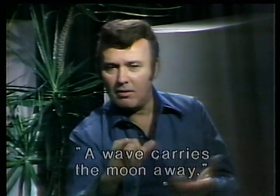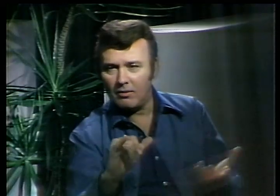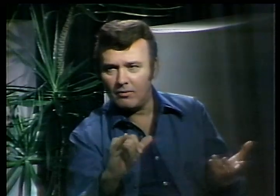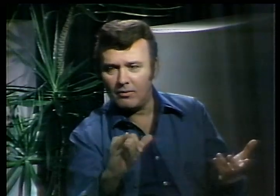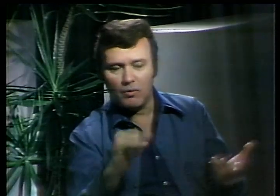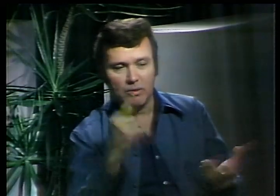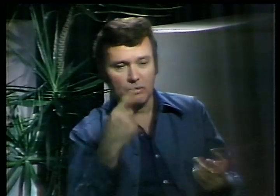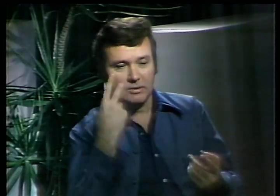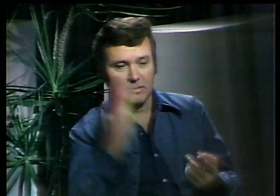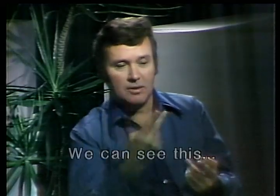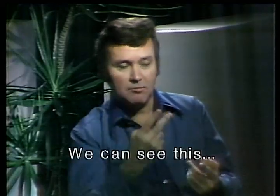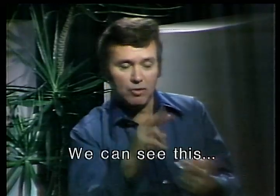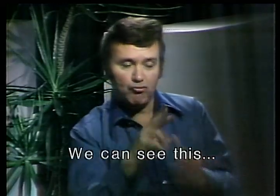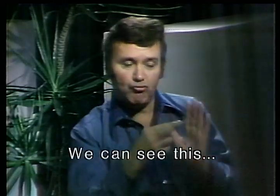Away, it carries the moon away.